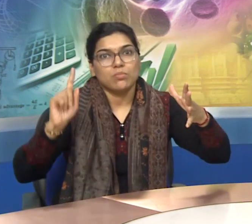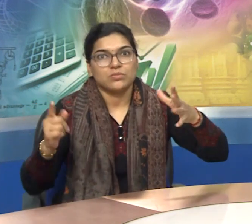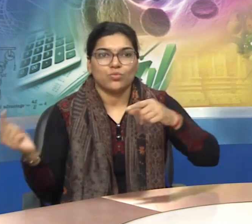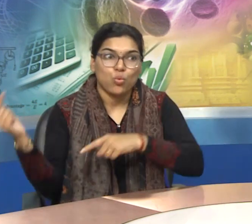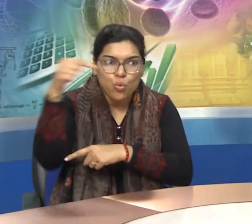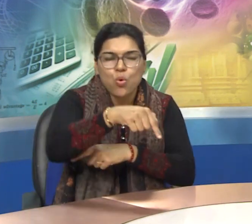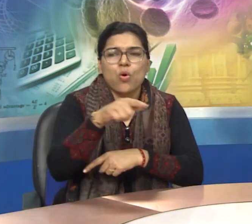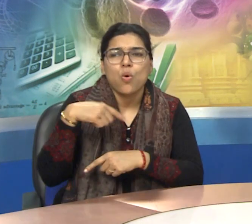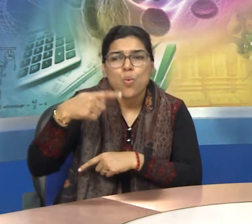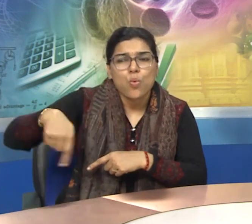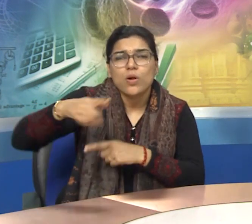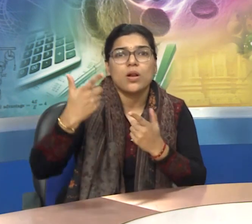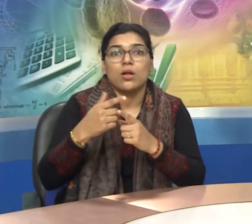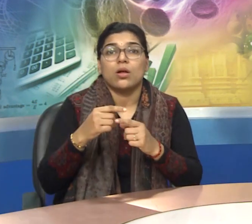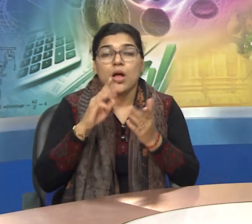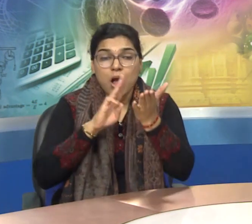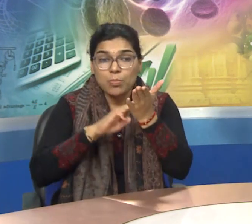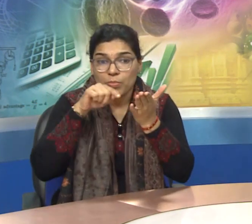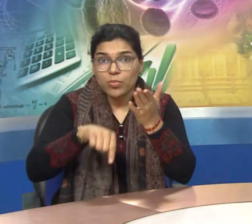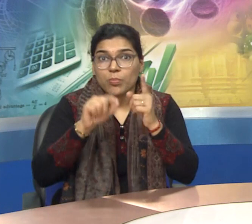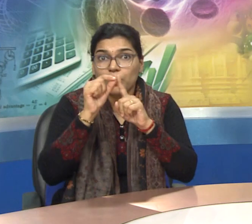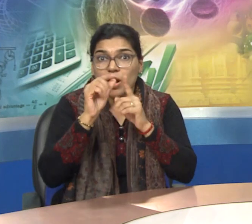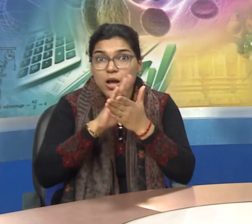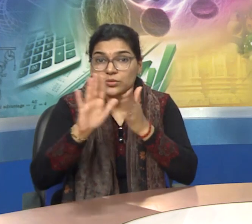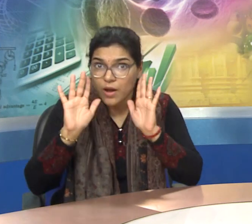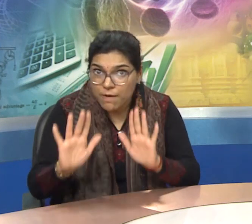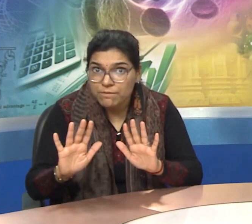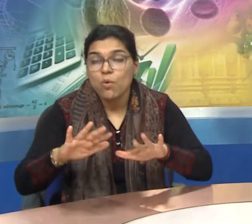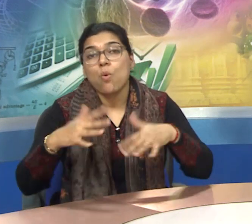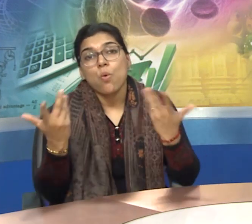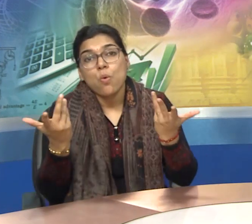A large number of students, MPhil and PhD students,